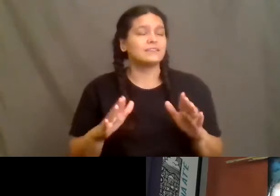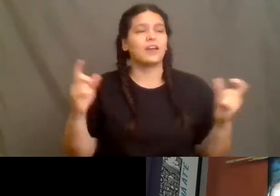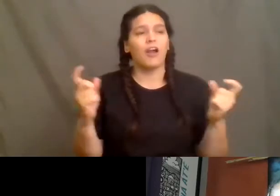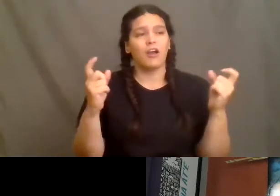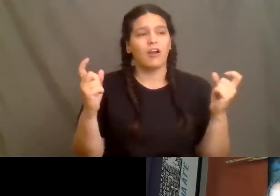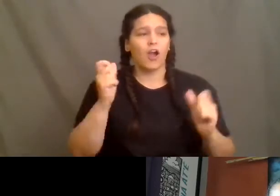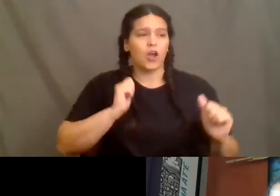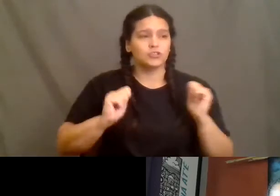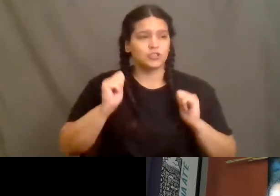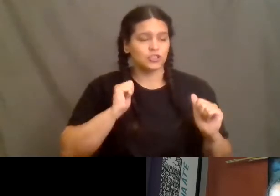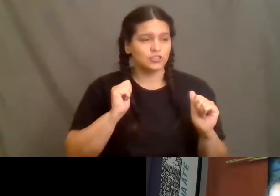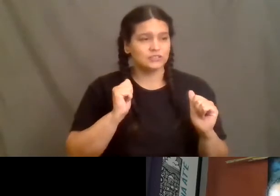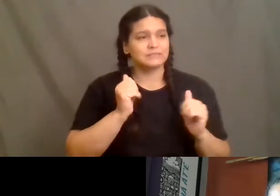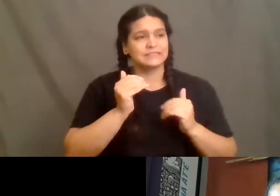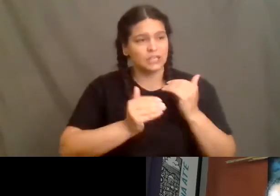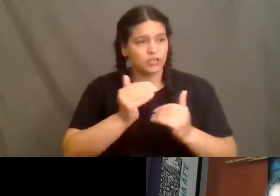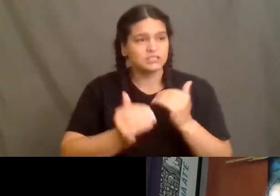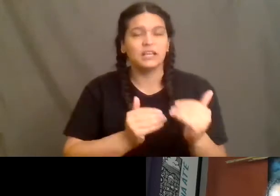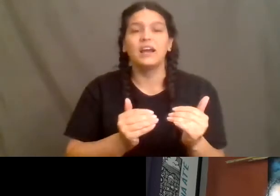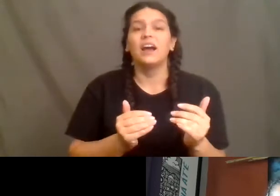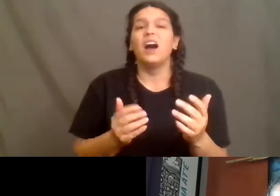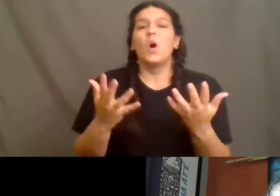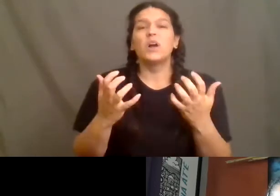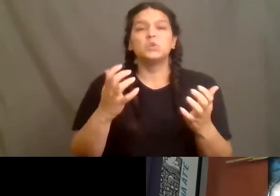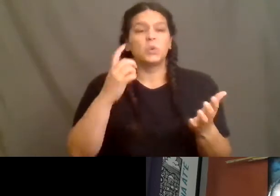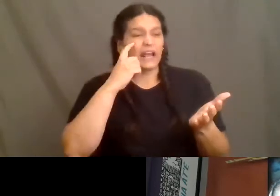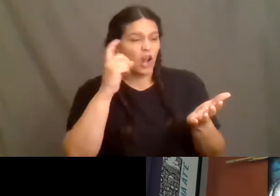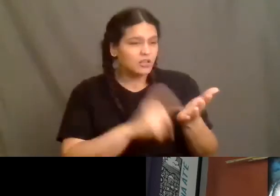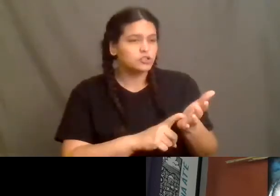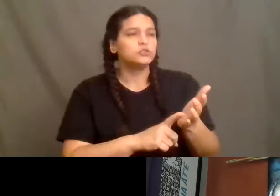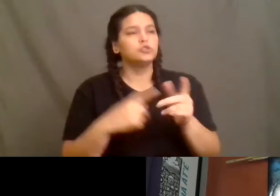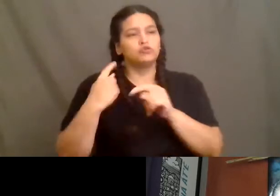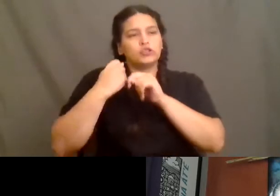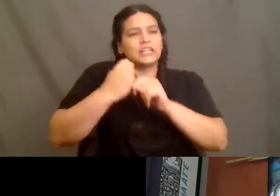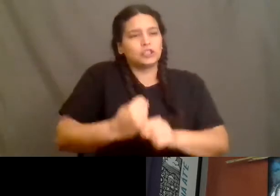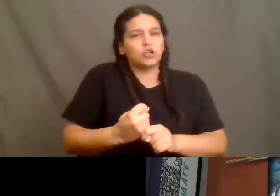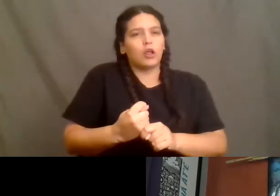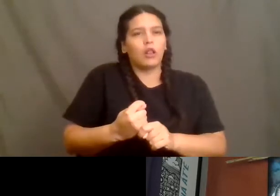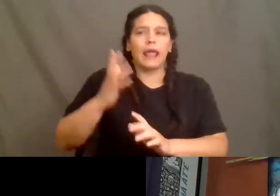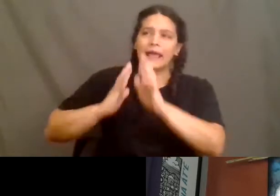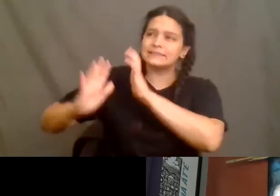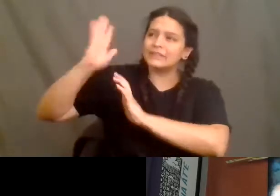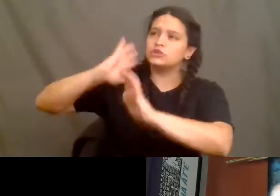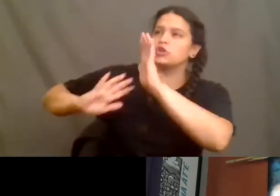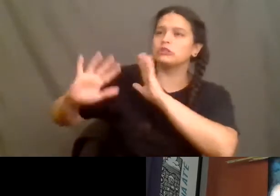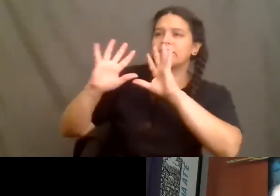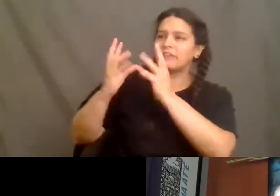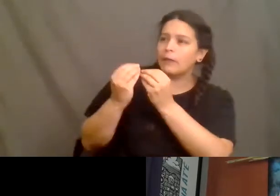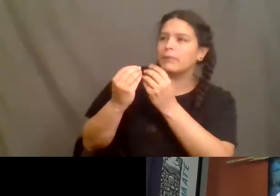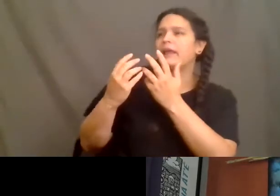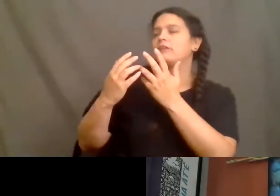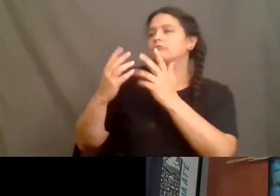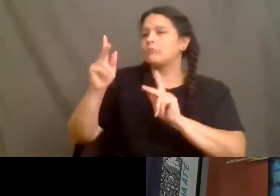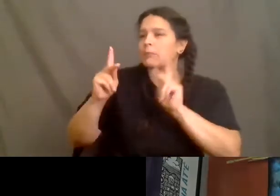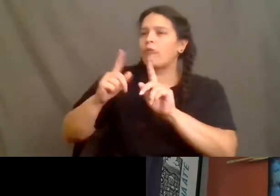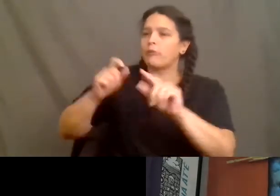off tonight, we want to acknowledge the traditional caretakers and ancestors of the lands that we reside